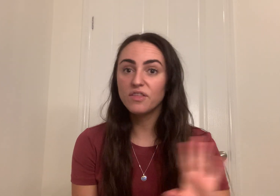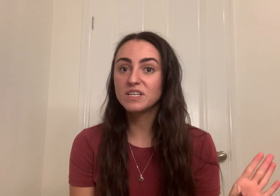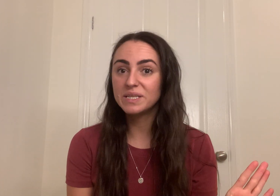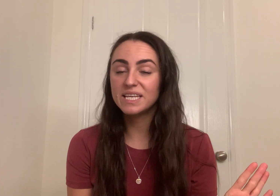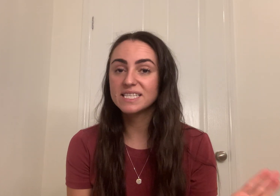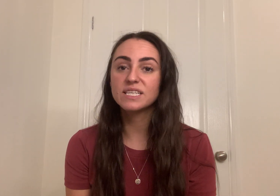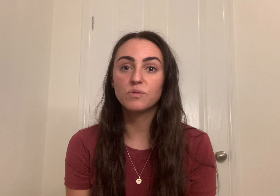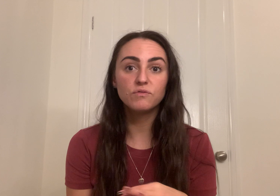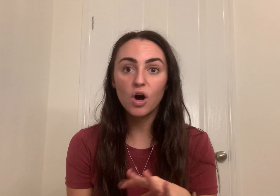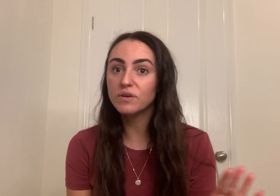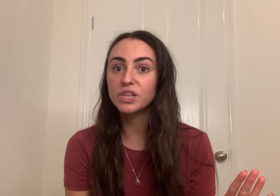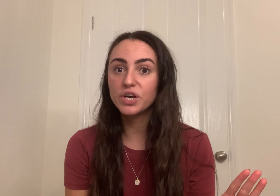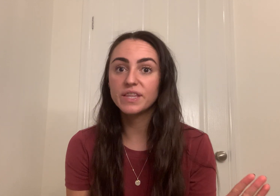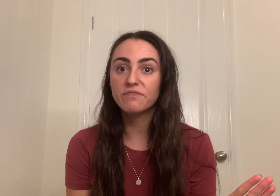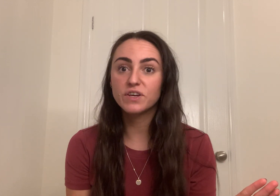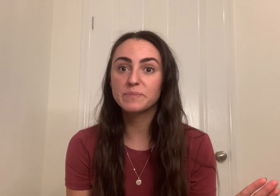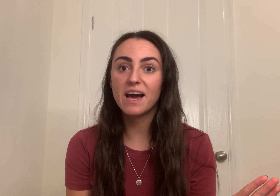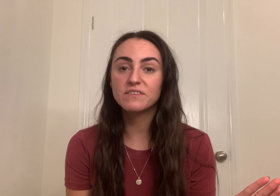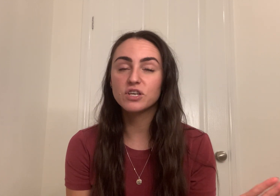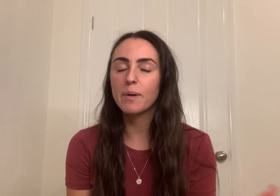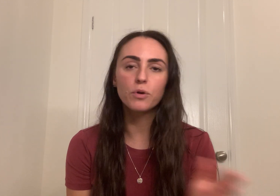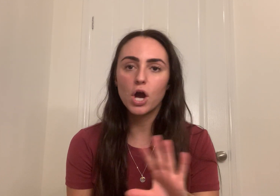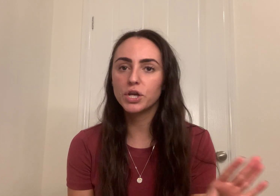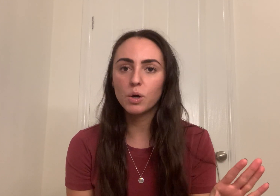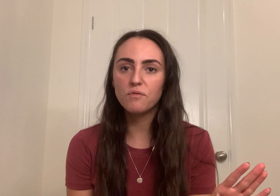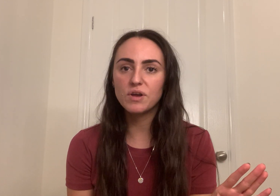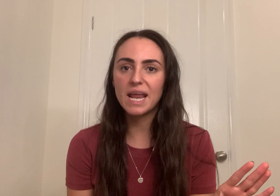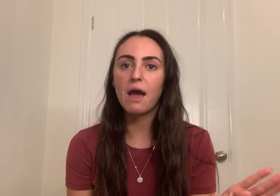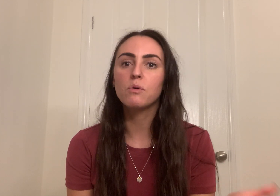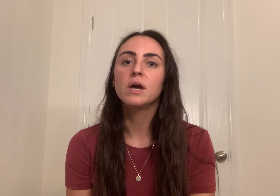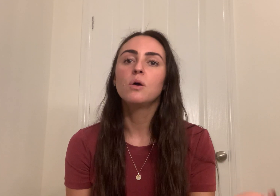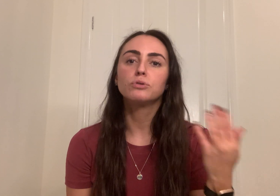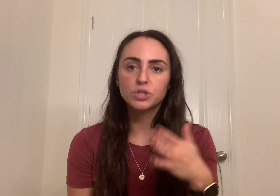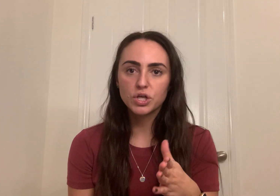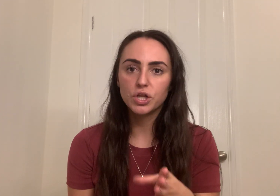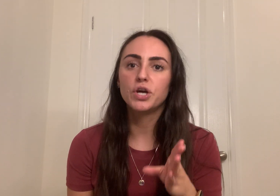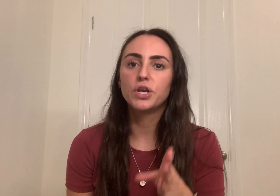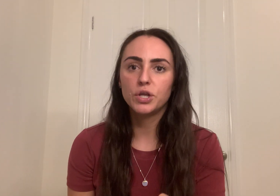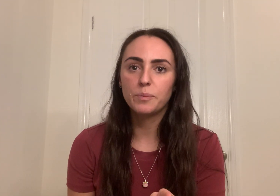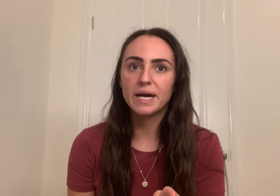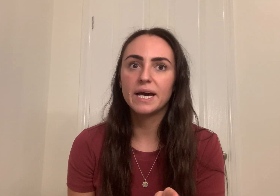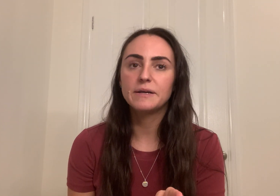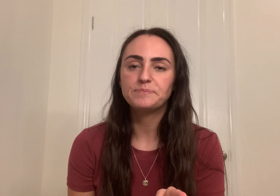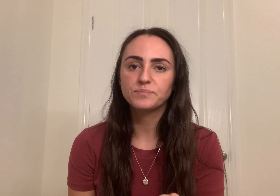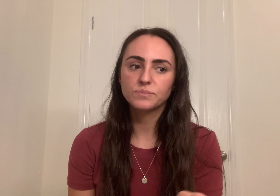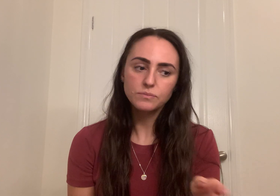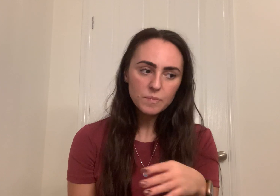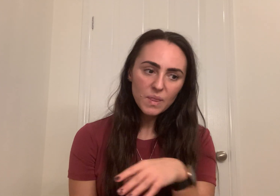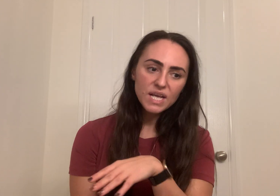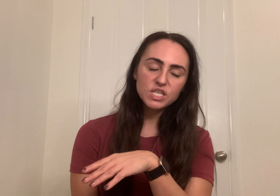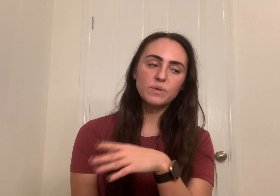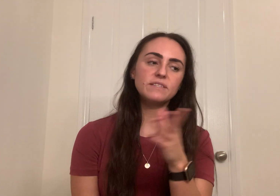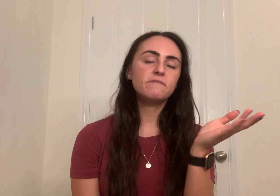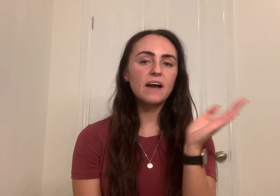we did yesterday. So we've already learnt that first part of the story map. We're not going to go over it now. We're just going to learn a new part. So he's found